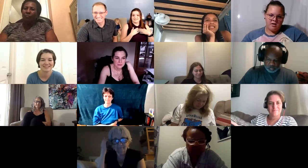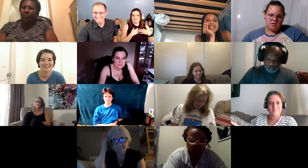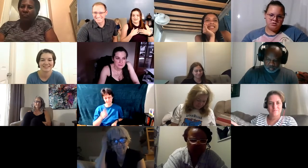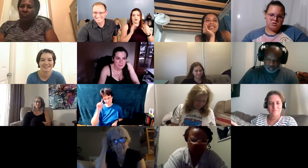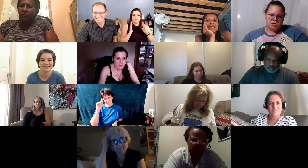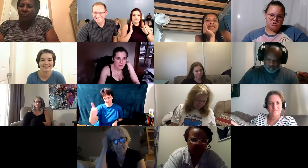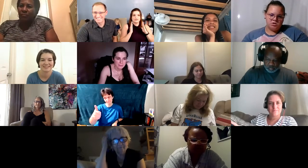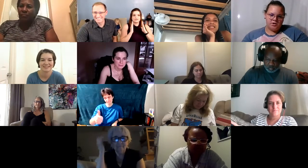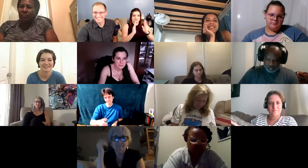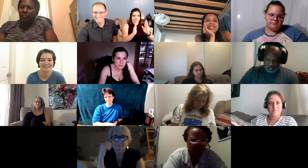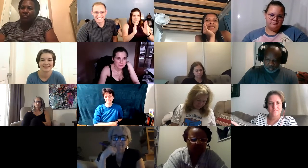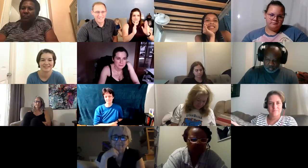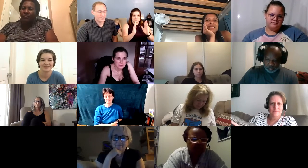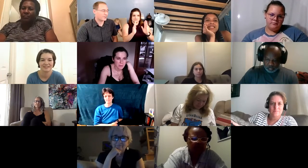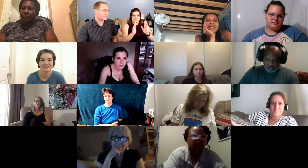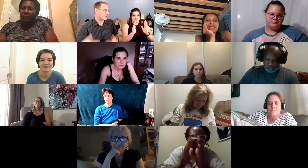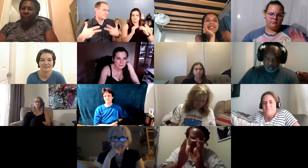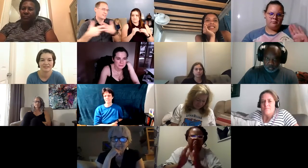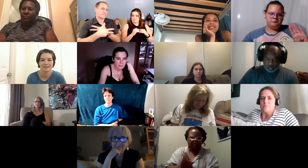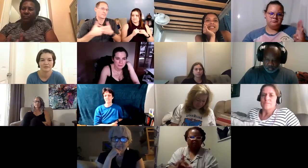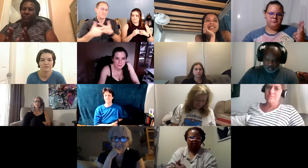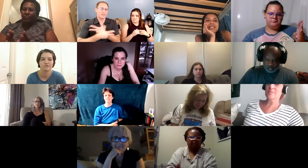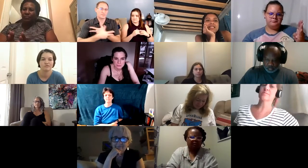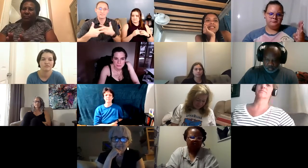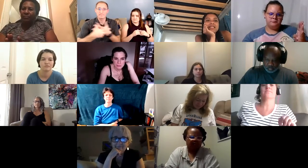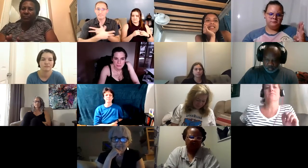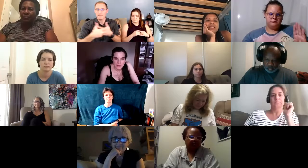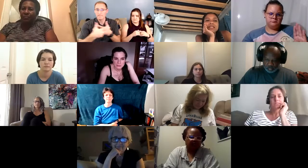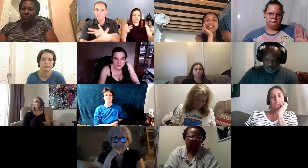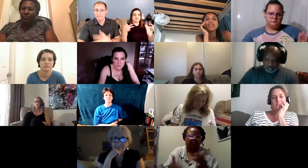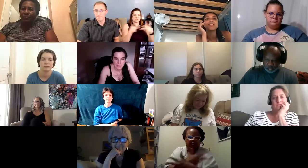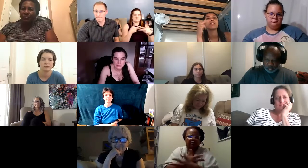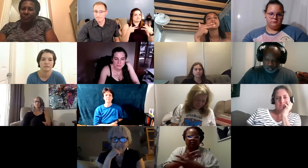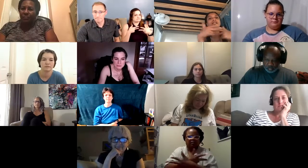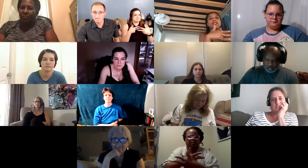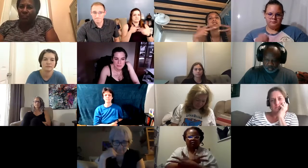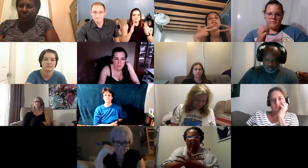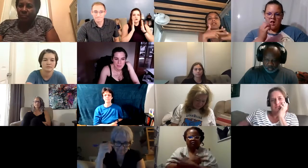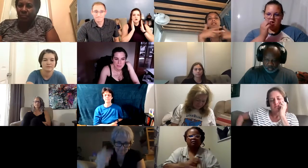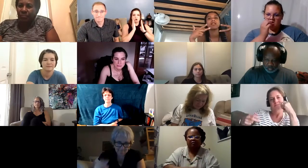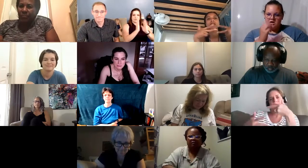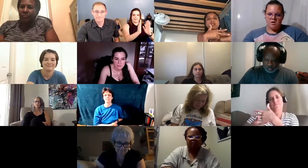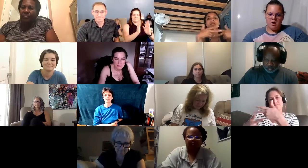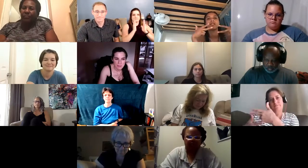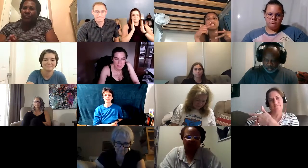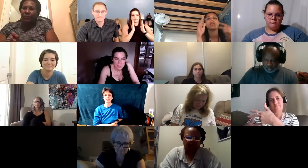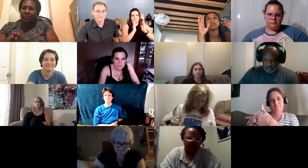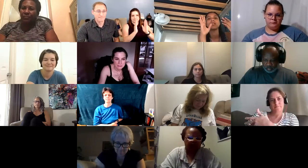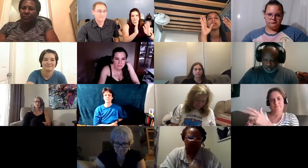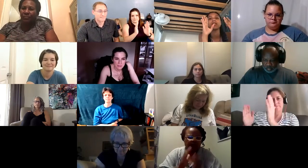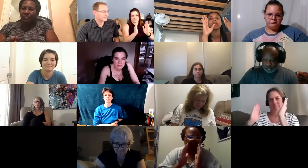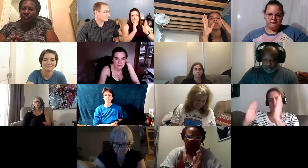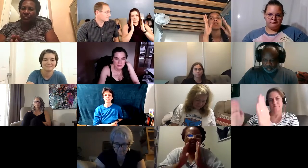Sorry. Hallway. Oh, I forgot traffic for CL3. Oh yeah, traffic. Hallway?